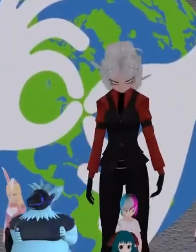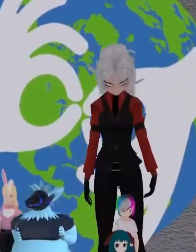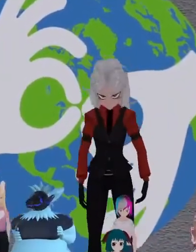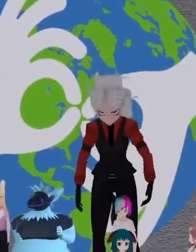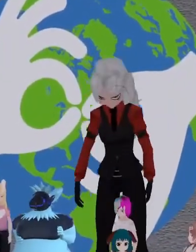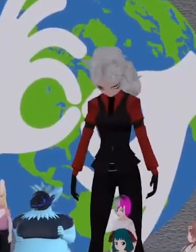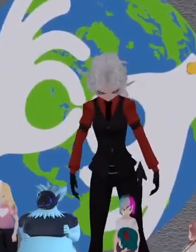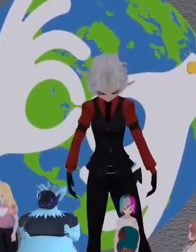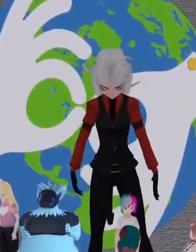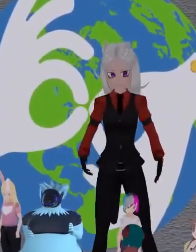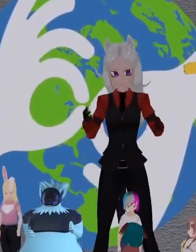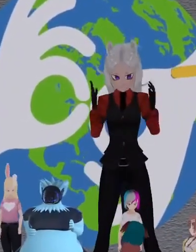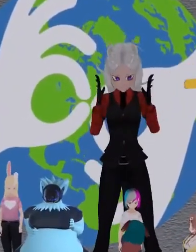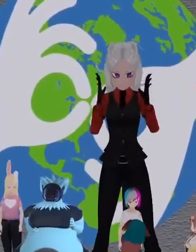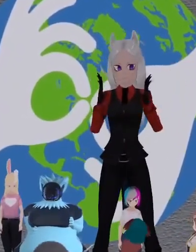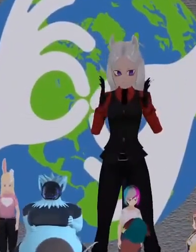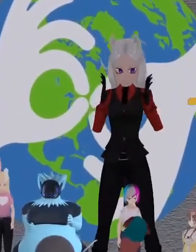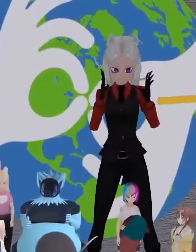Okay, set it up here.